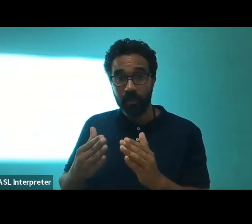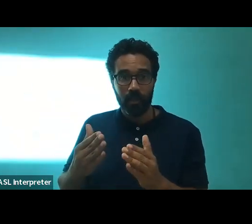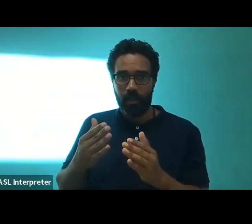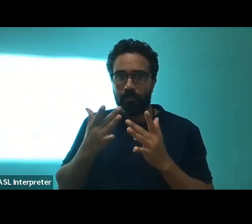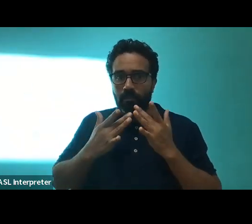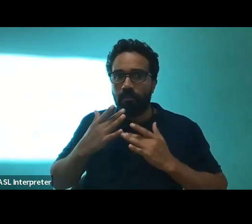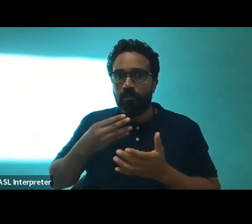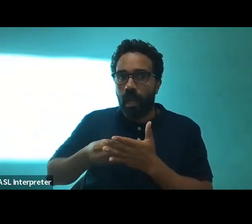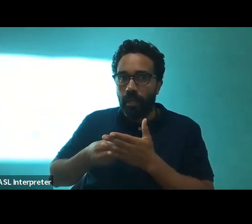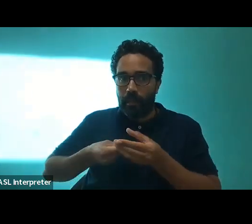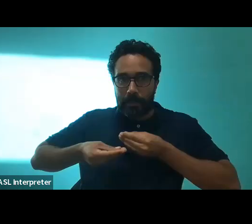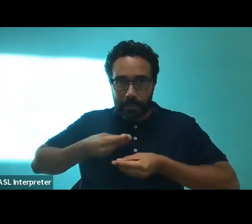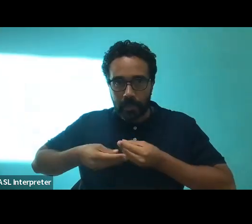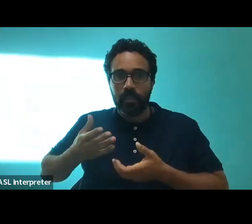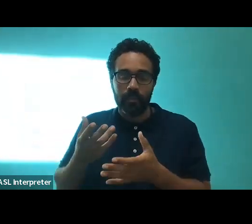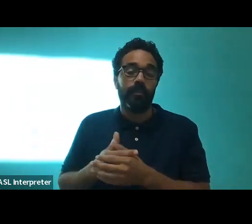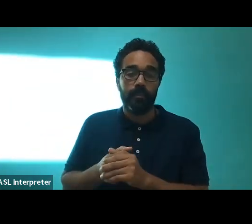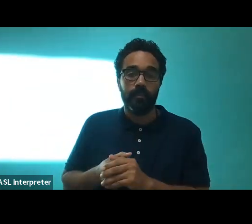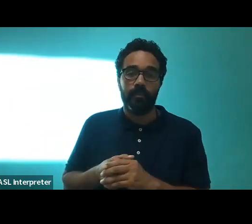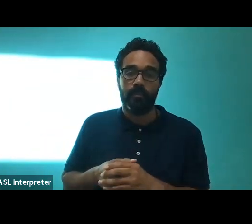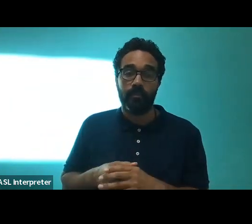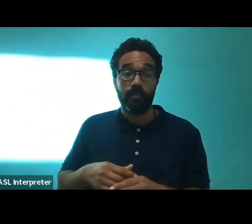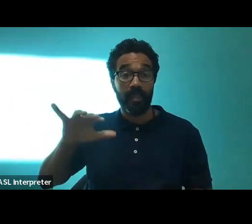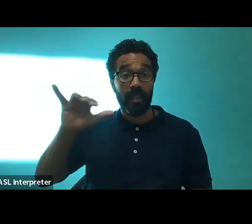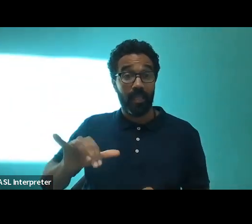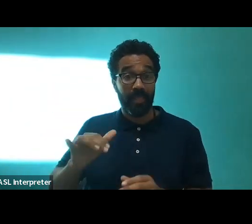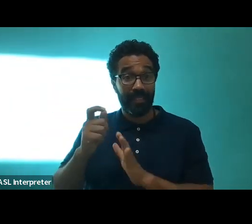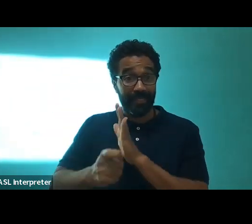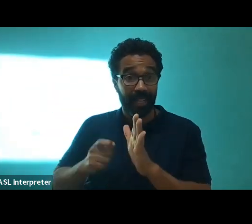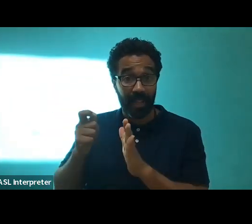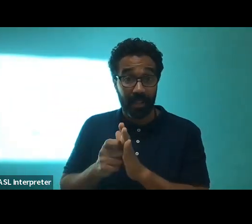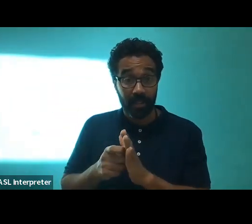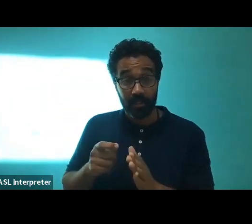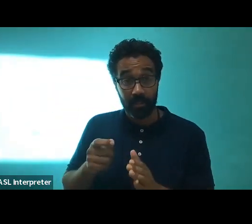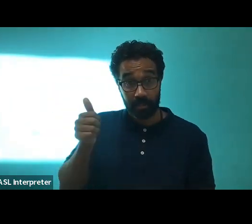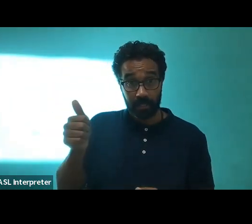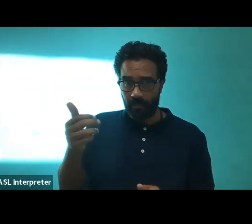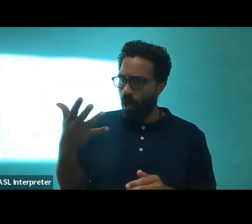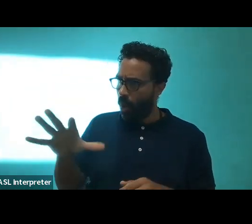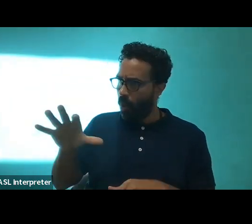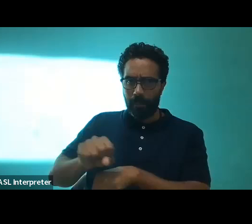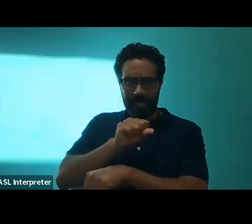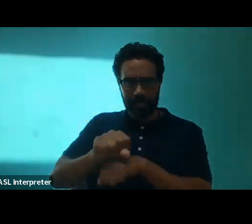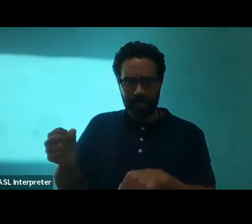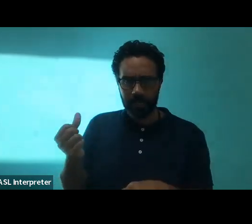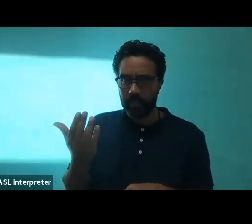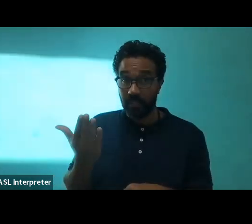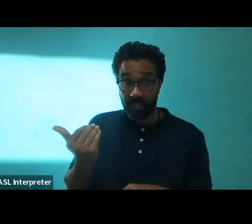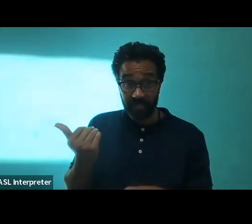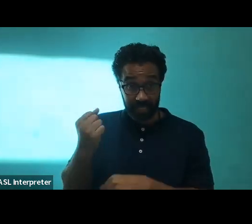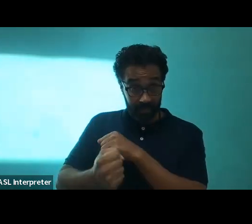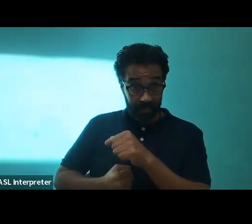funding. At that point in time, they had been in business for about 15